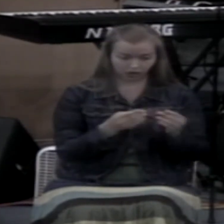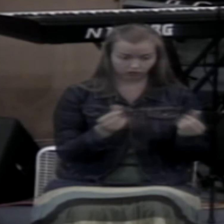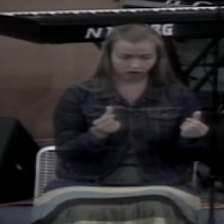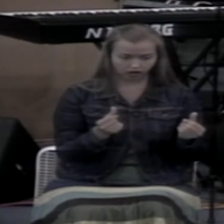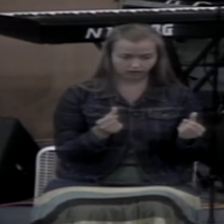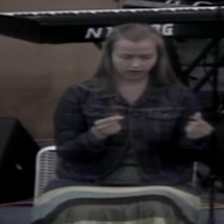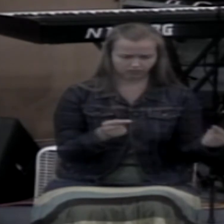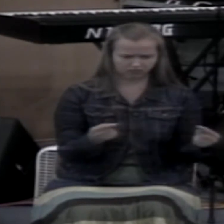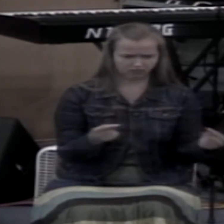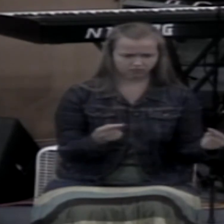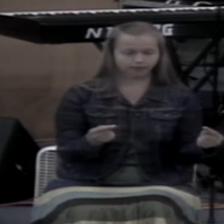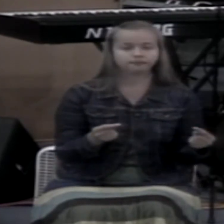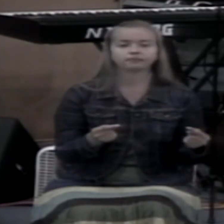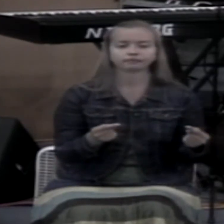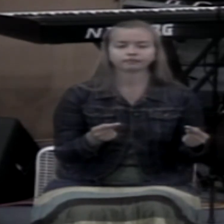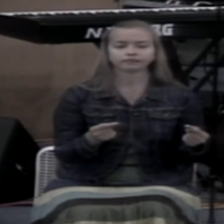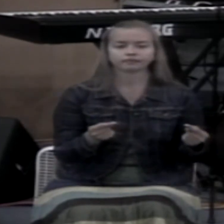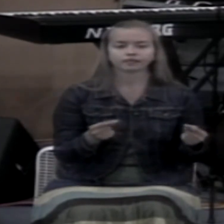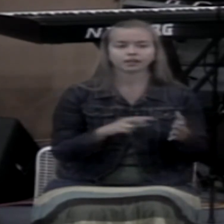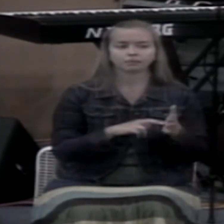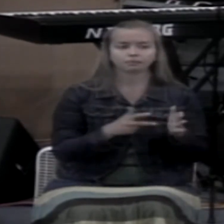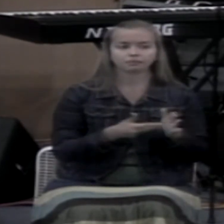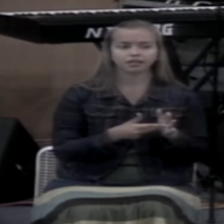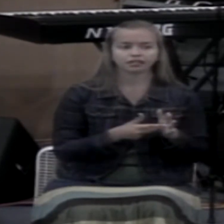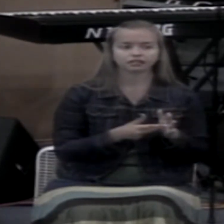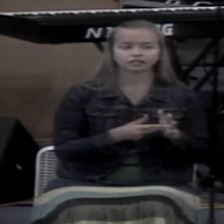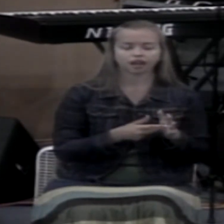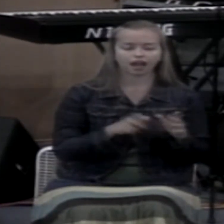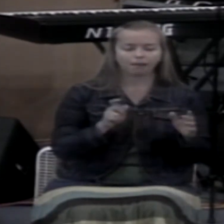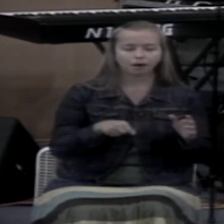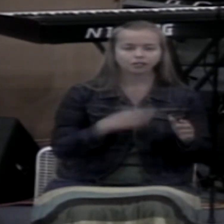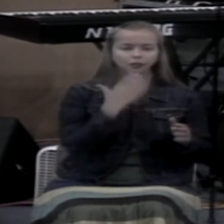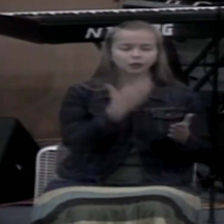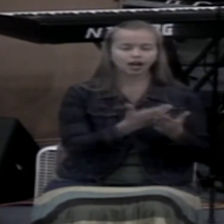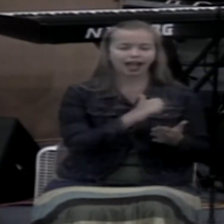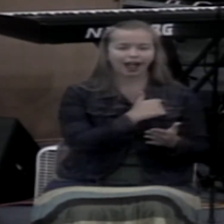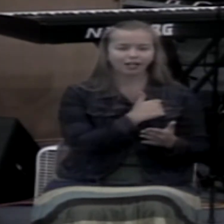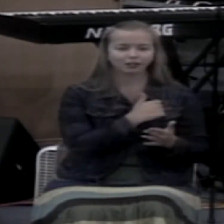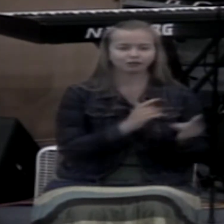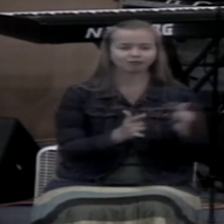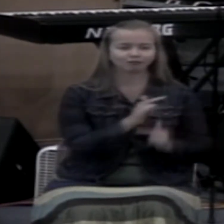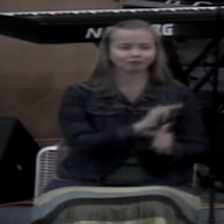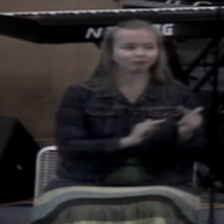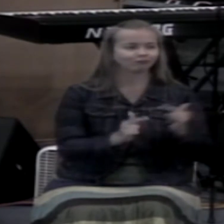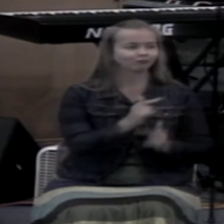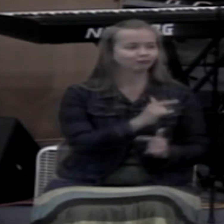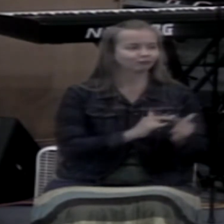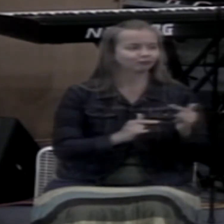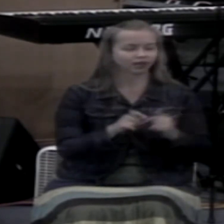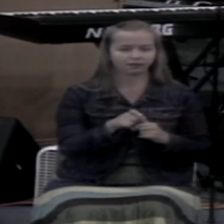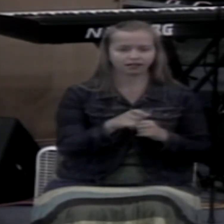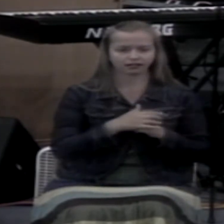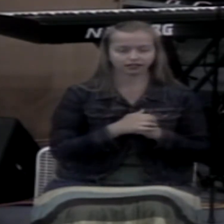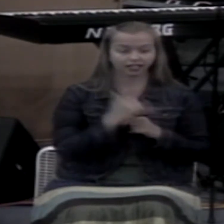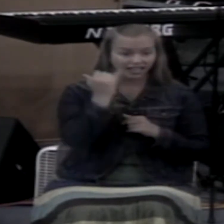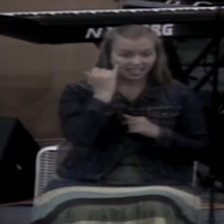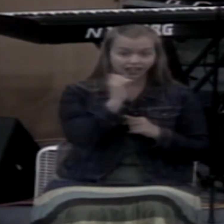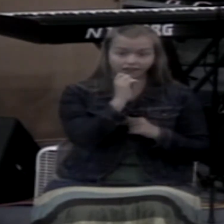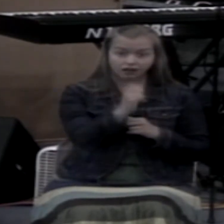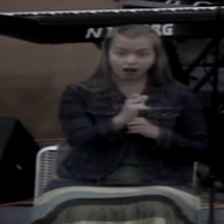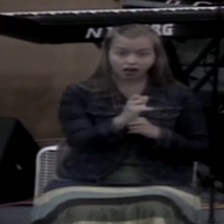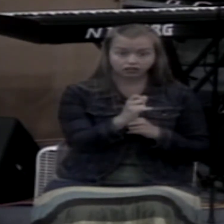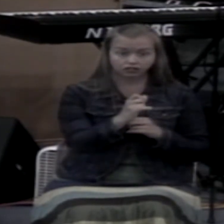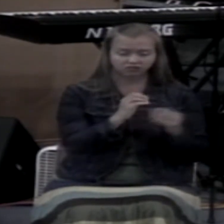If they don't, they will accuse the pastor of being a little prejudiced or being biased,